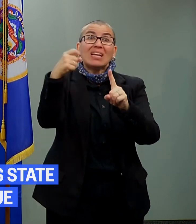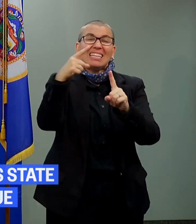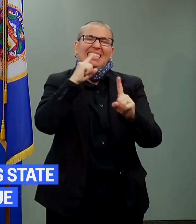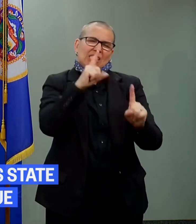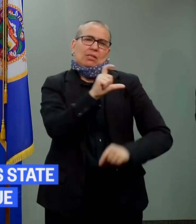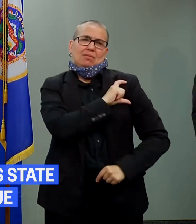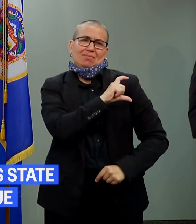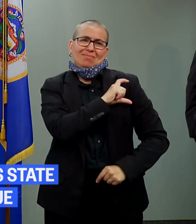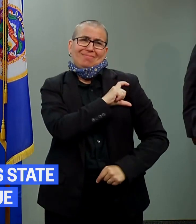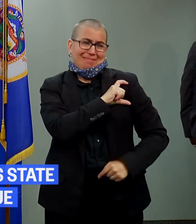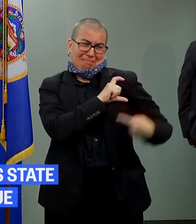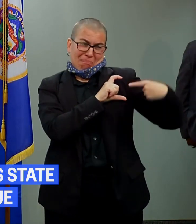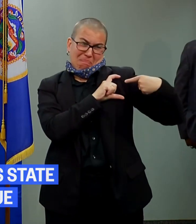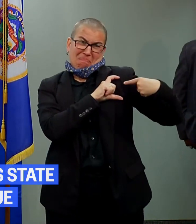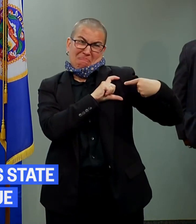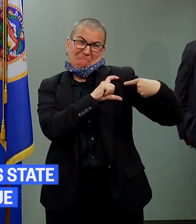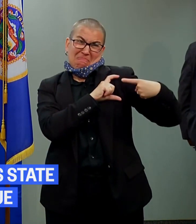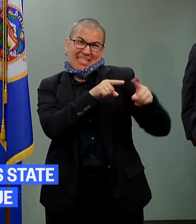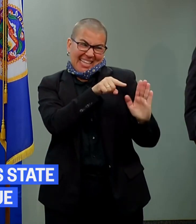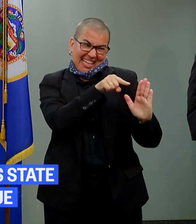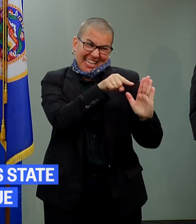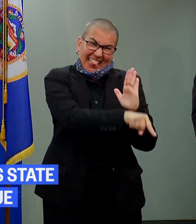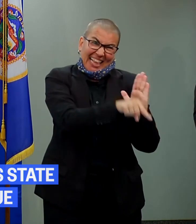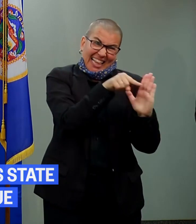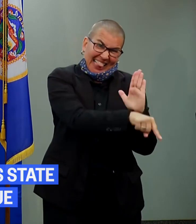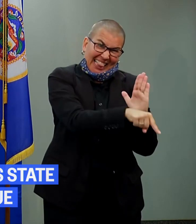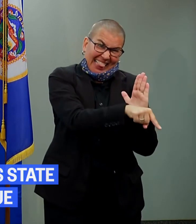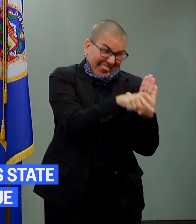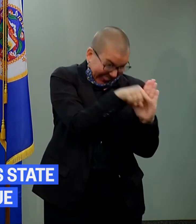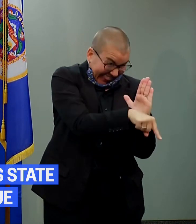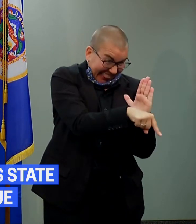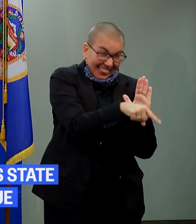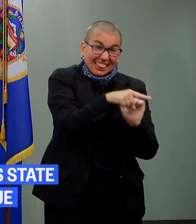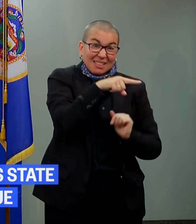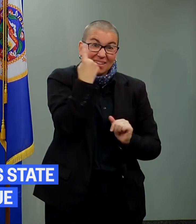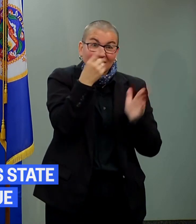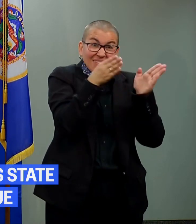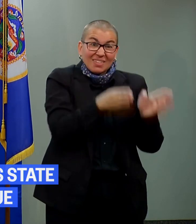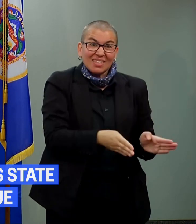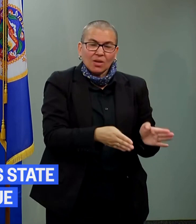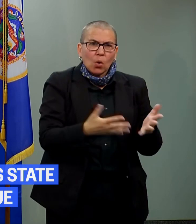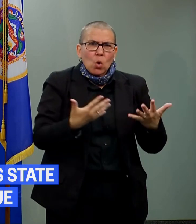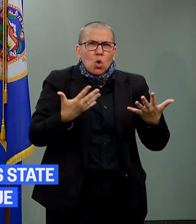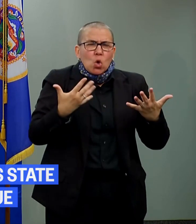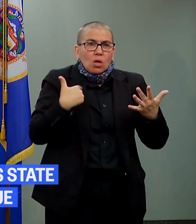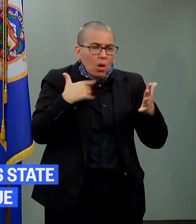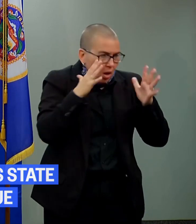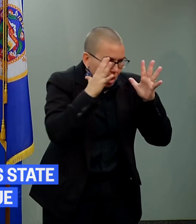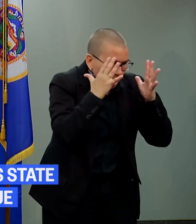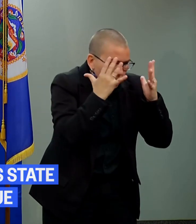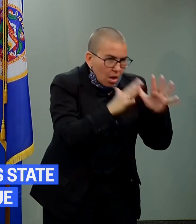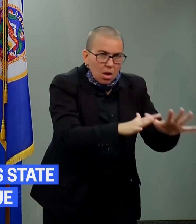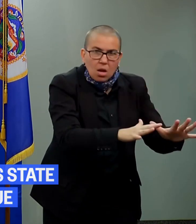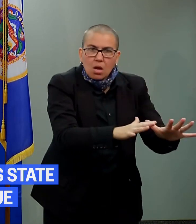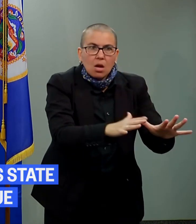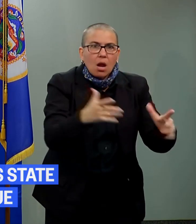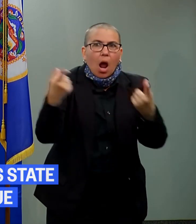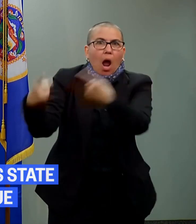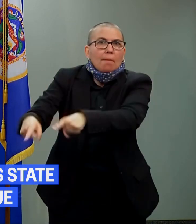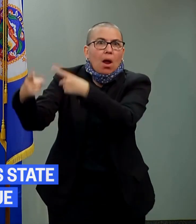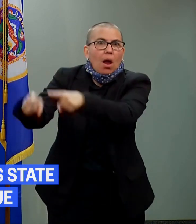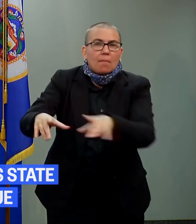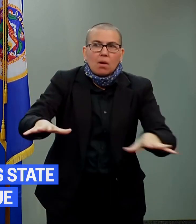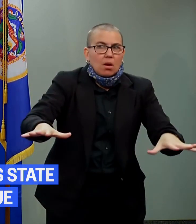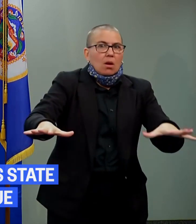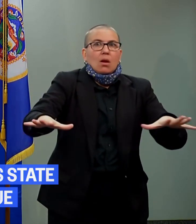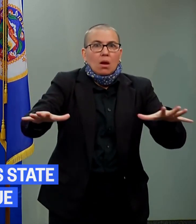it was tried to be there. I will not make excuses. In retrospect, I think you could go back. We said this. If we'd assembled this force